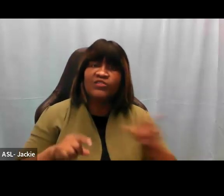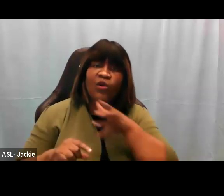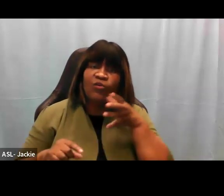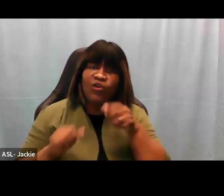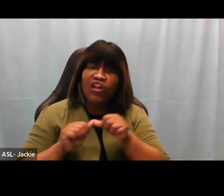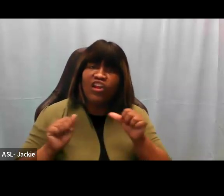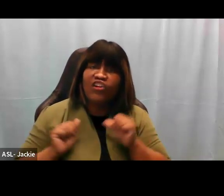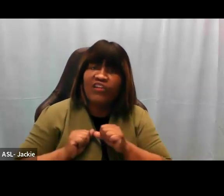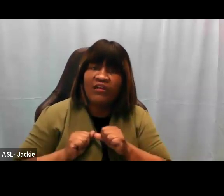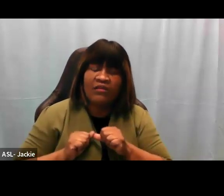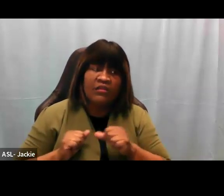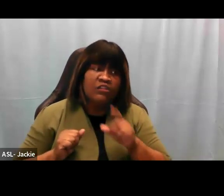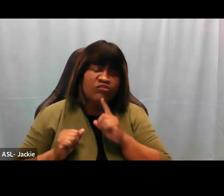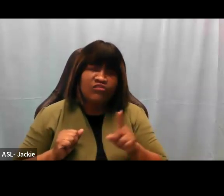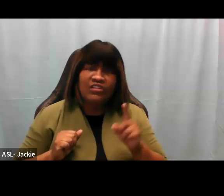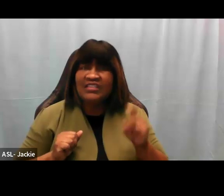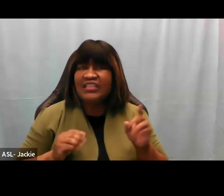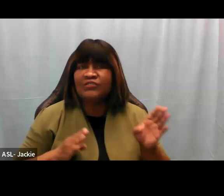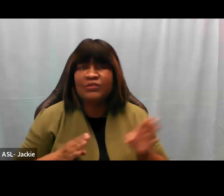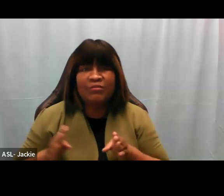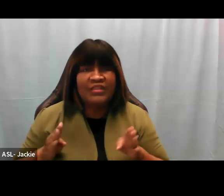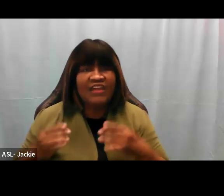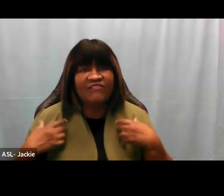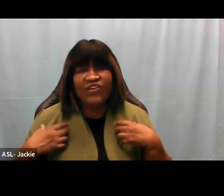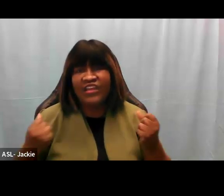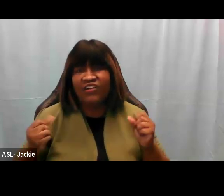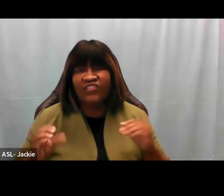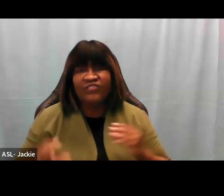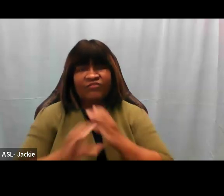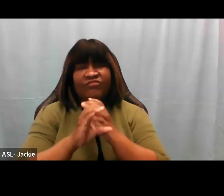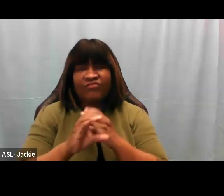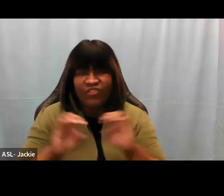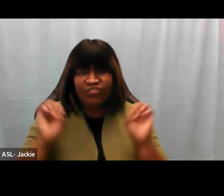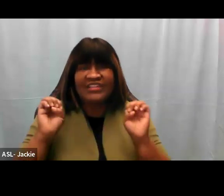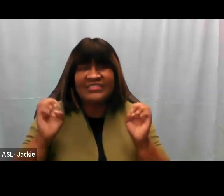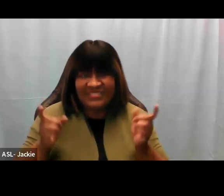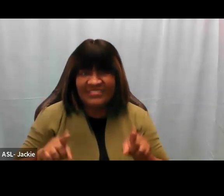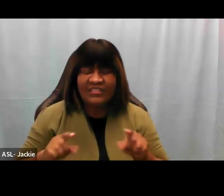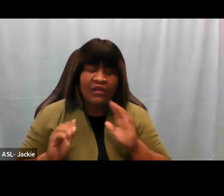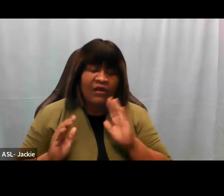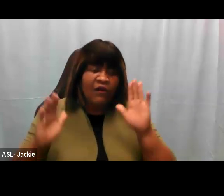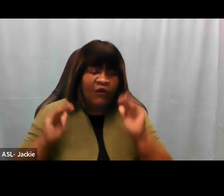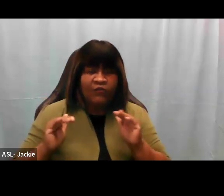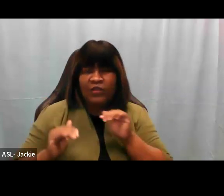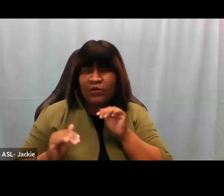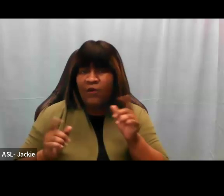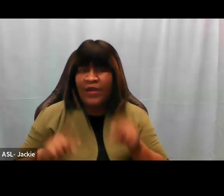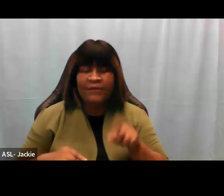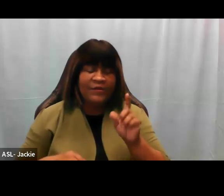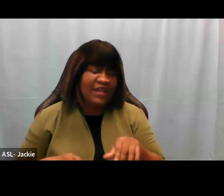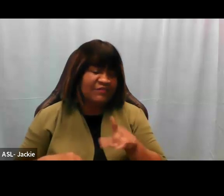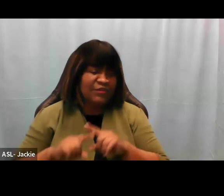areas, you really need to plan for health crises. And hopefully it won't happen to your consumer, but you have to be